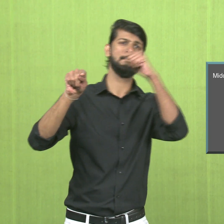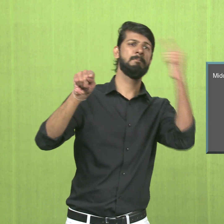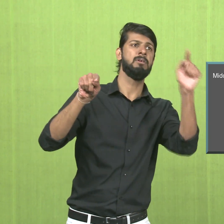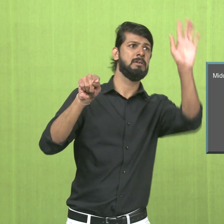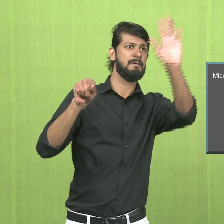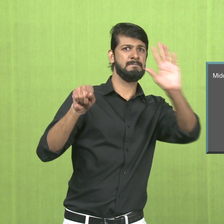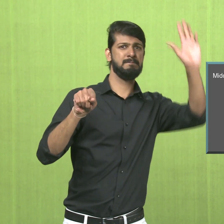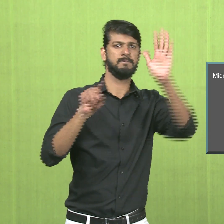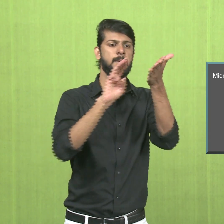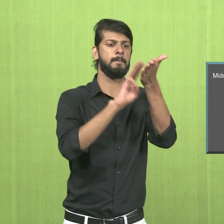Middle East,